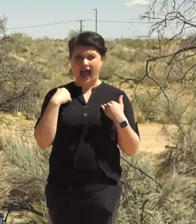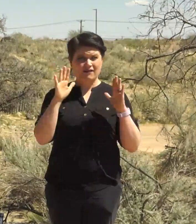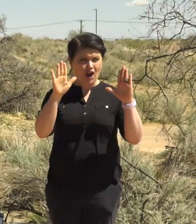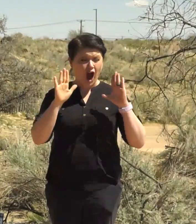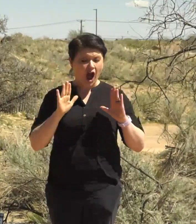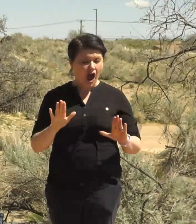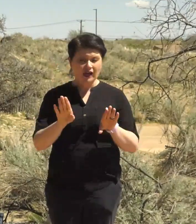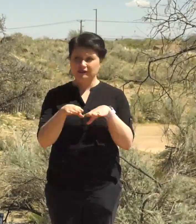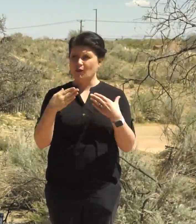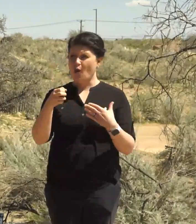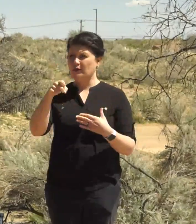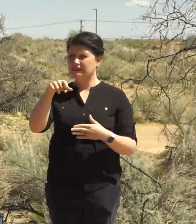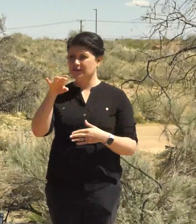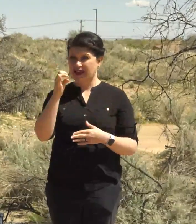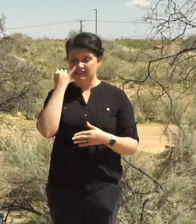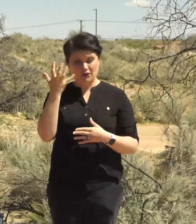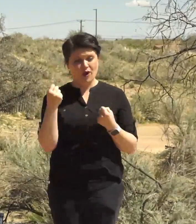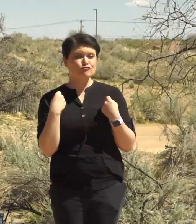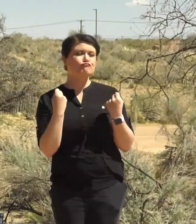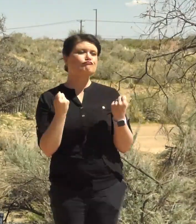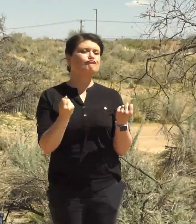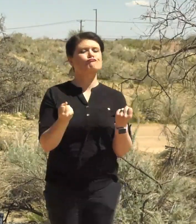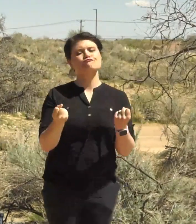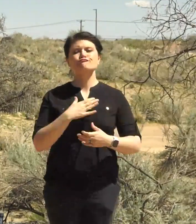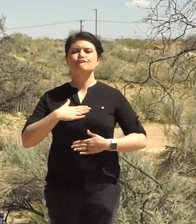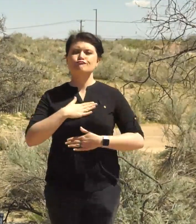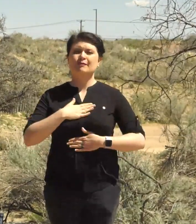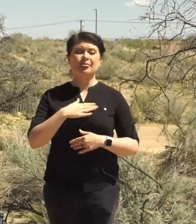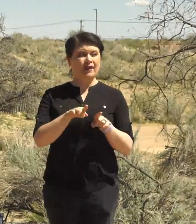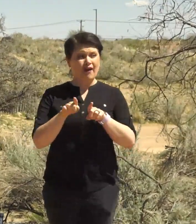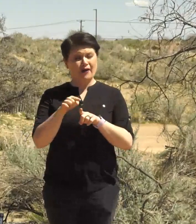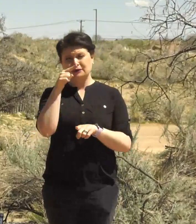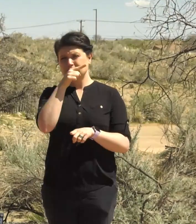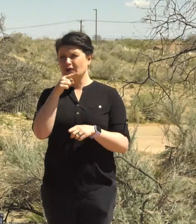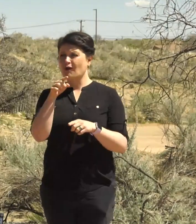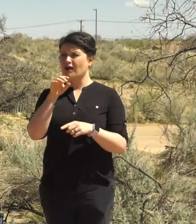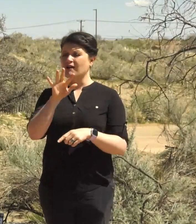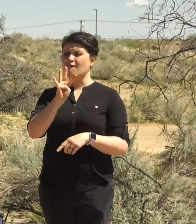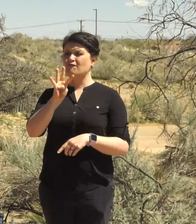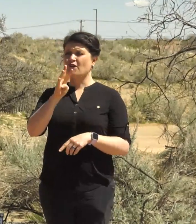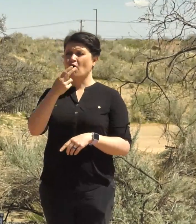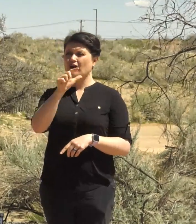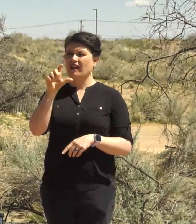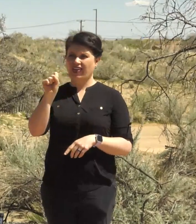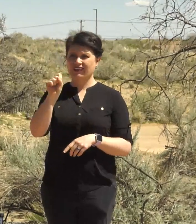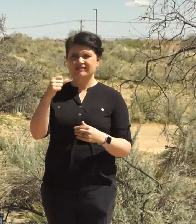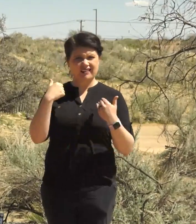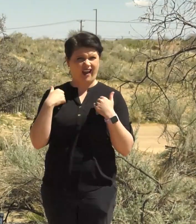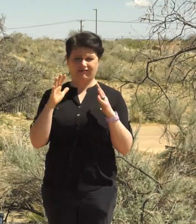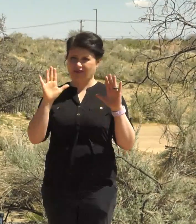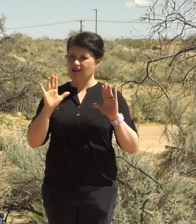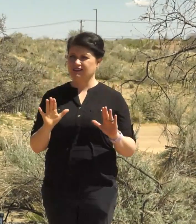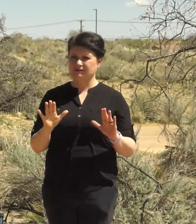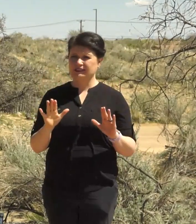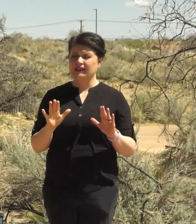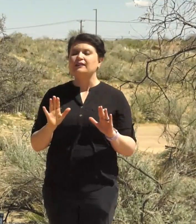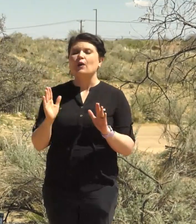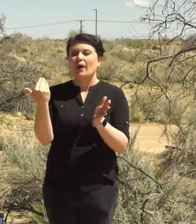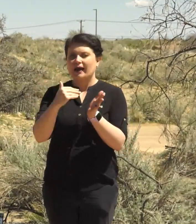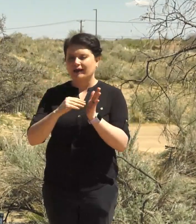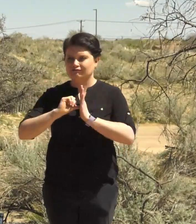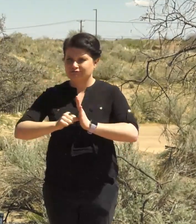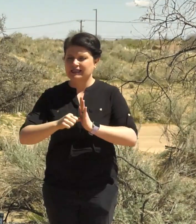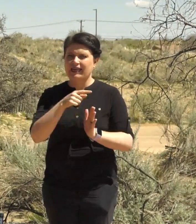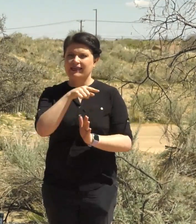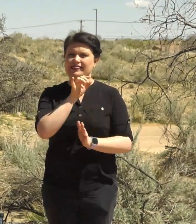nice drive. There's also really good stuff around Four Hills. And so these are all, again, less used open space